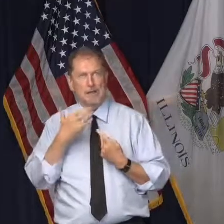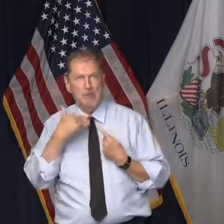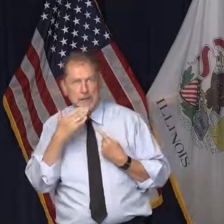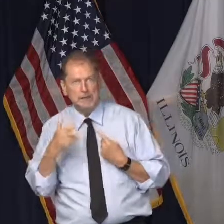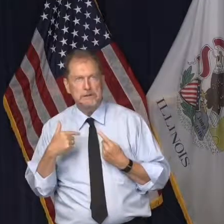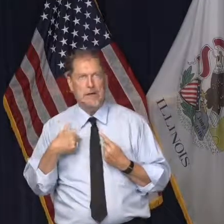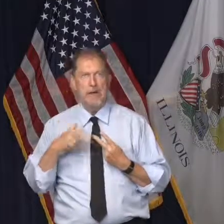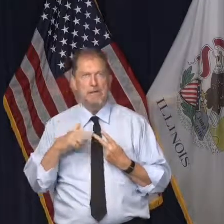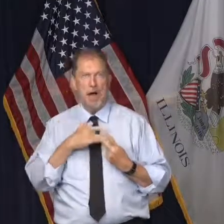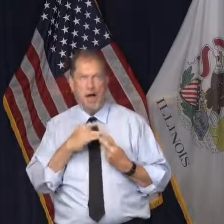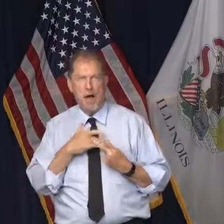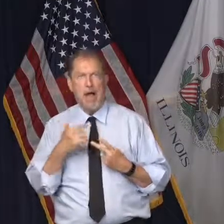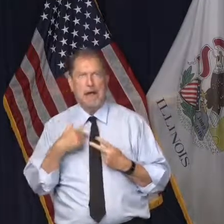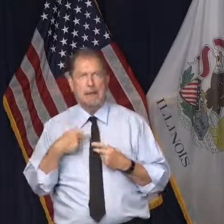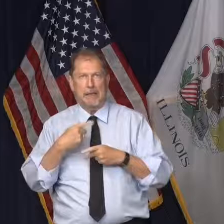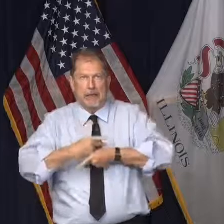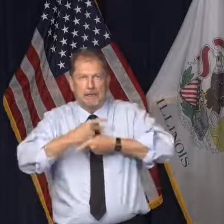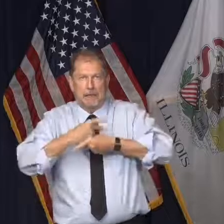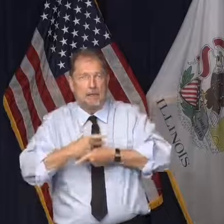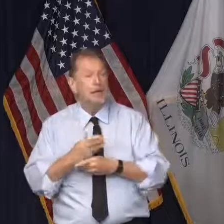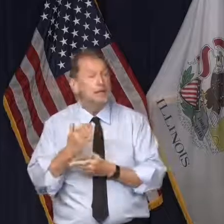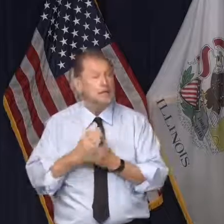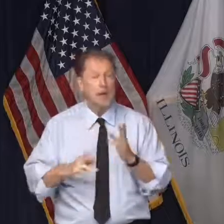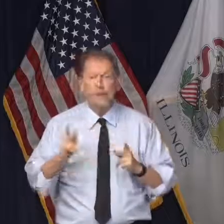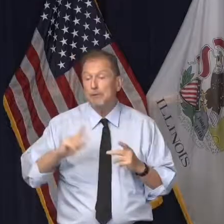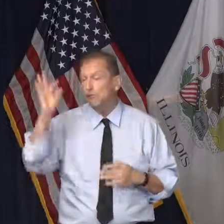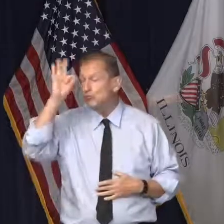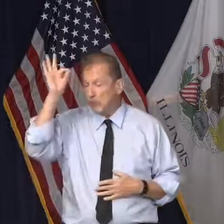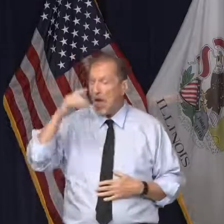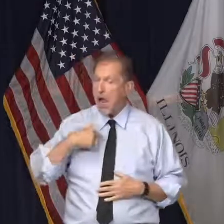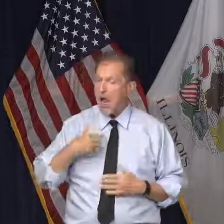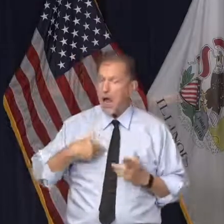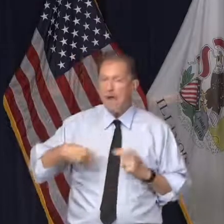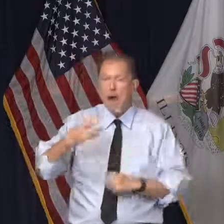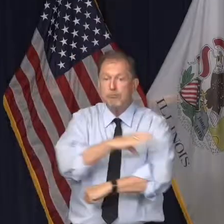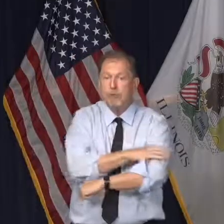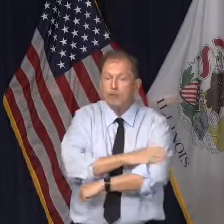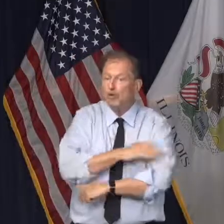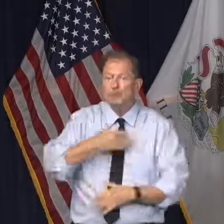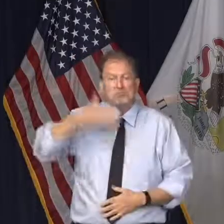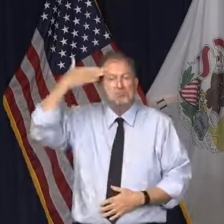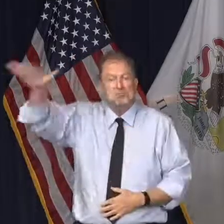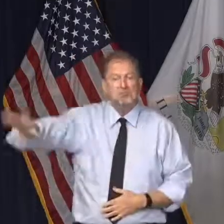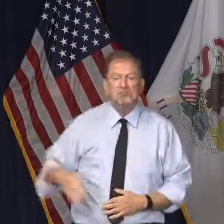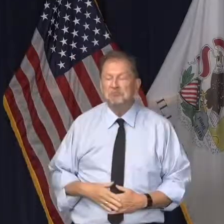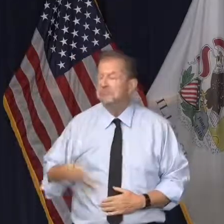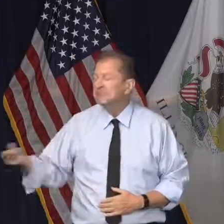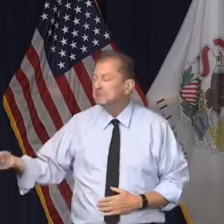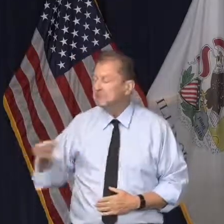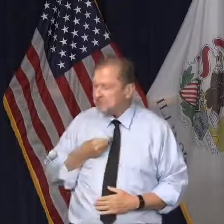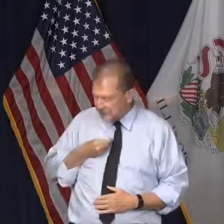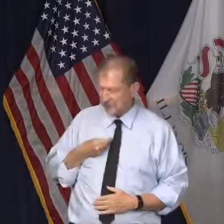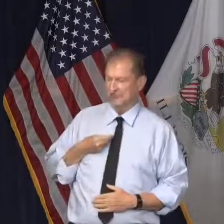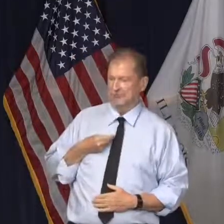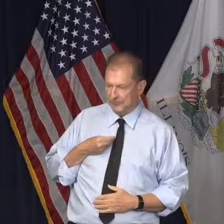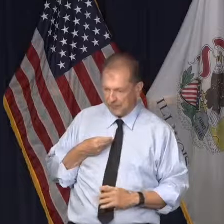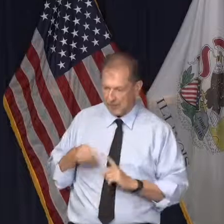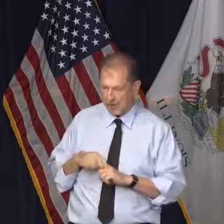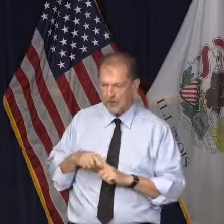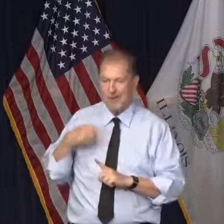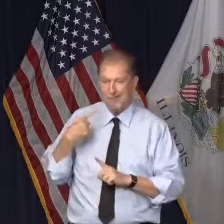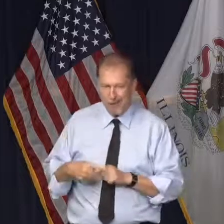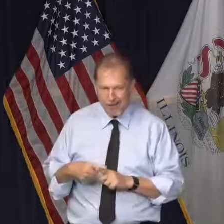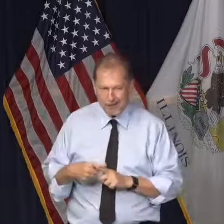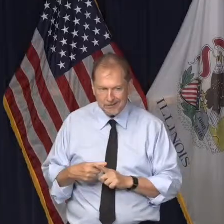extra care. Many people don't know that they have a comorbidity yet, and then they get COVID-19, and then they end up with a problem. What's the